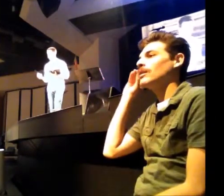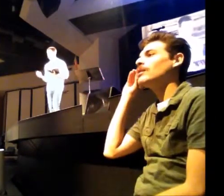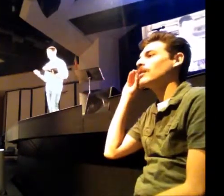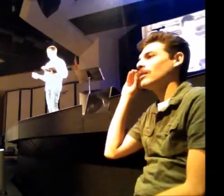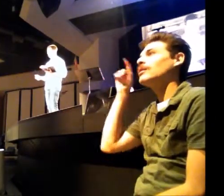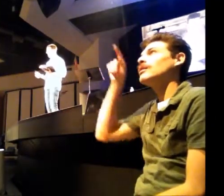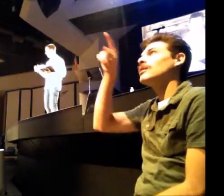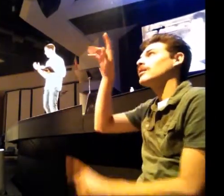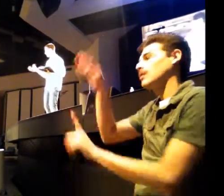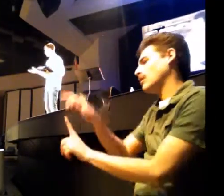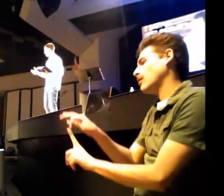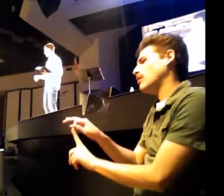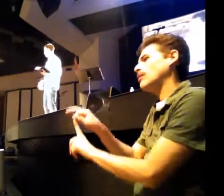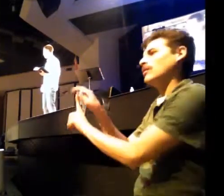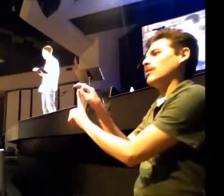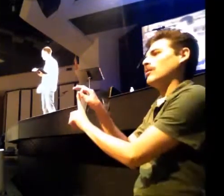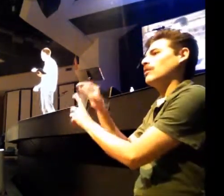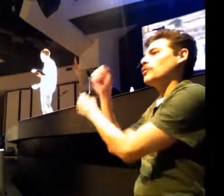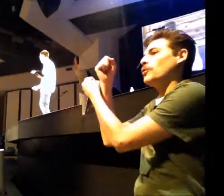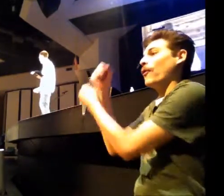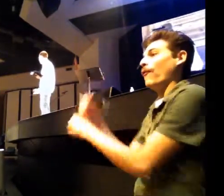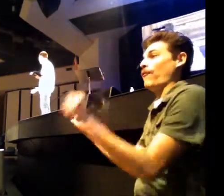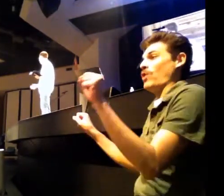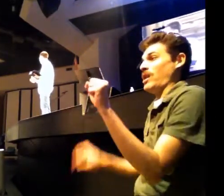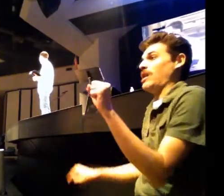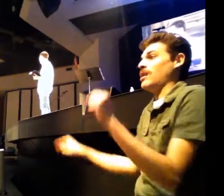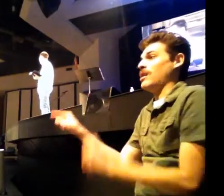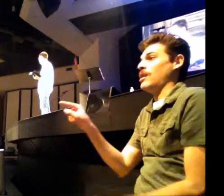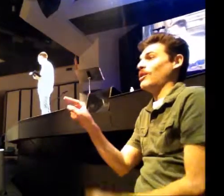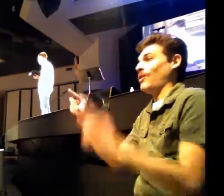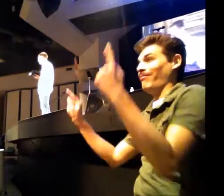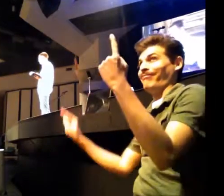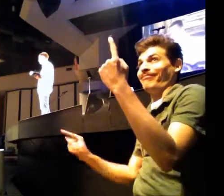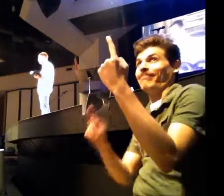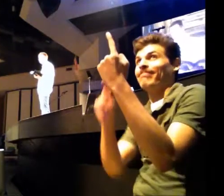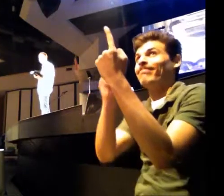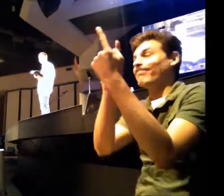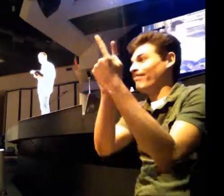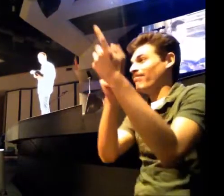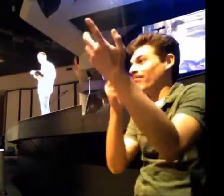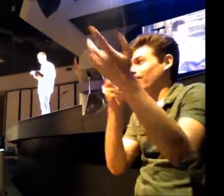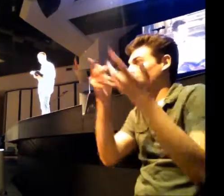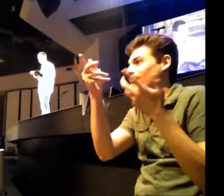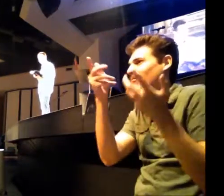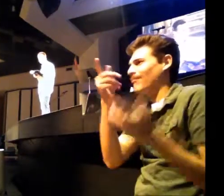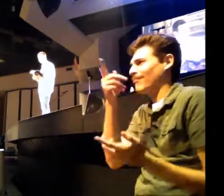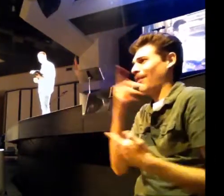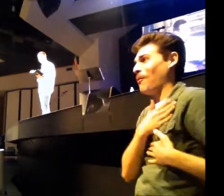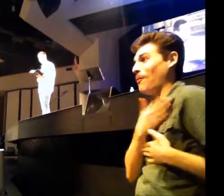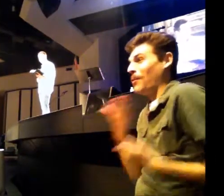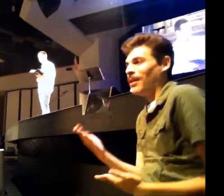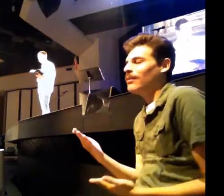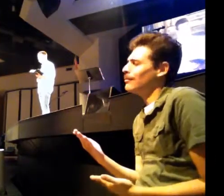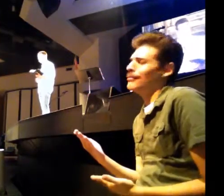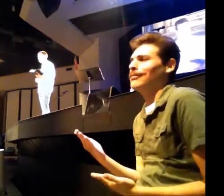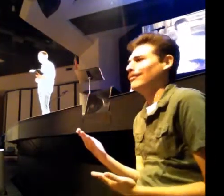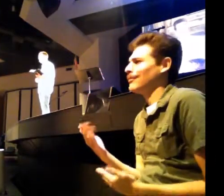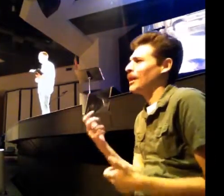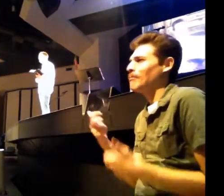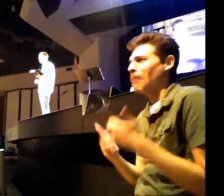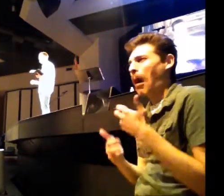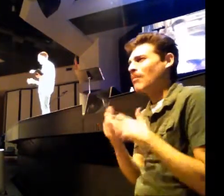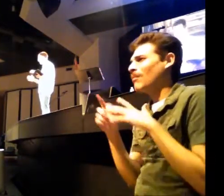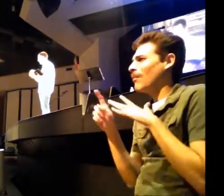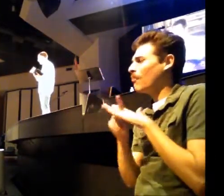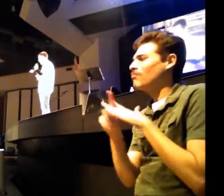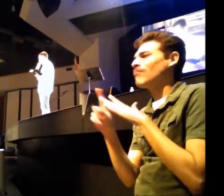the people free. God wants to do this through him. And he goes to Pharaoh, but of course, Pharaoh is not willing to let his workforce go. But there's all kinds of problems. And so he says, no,